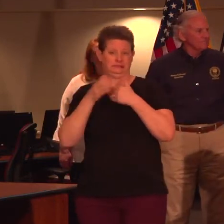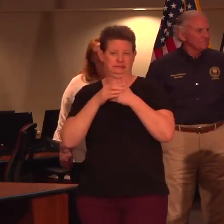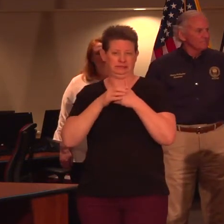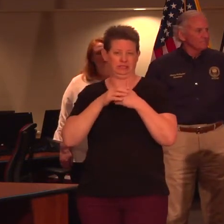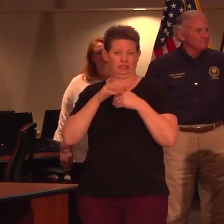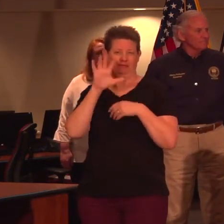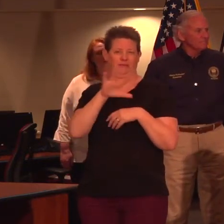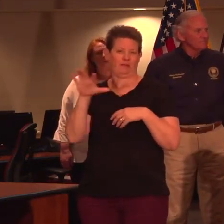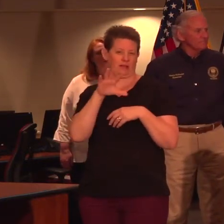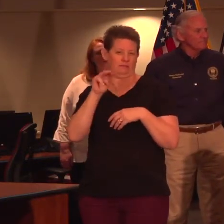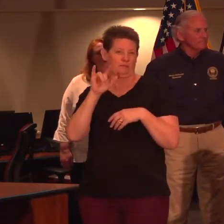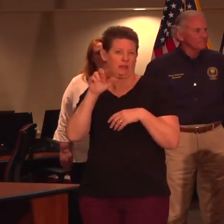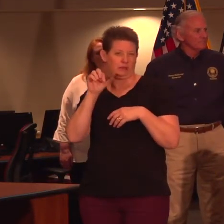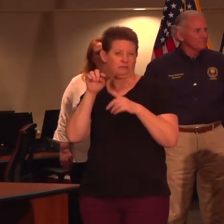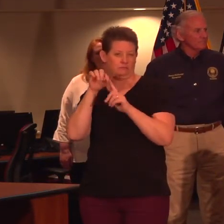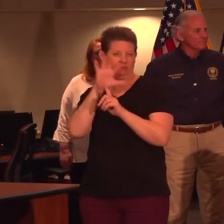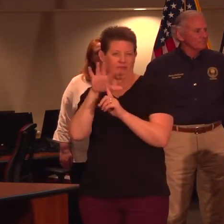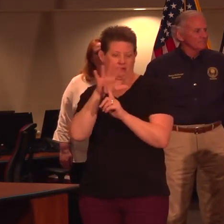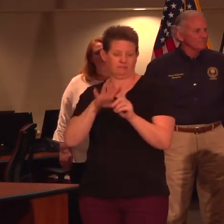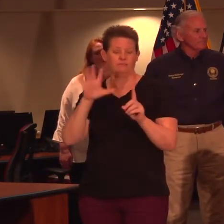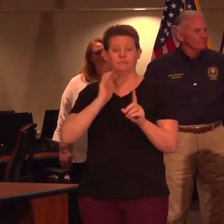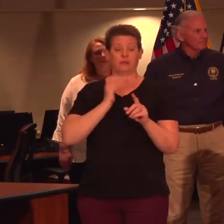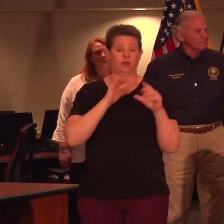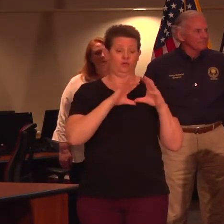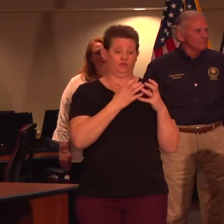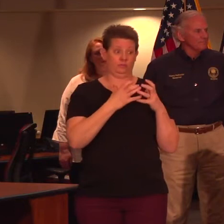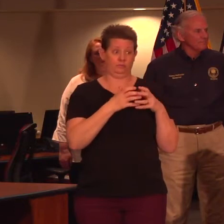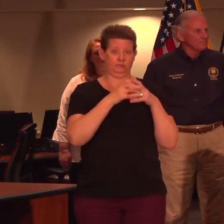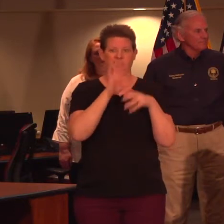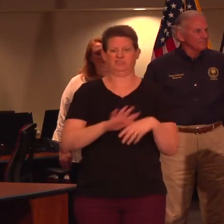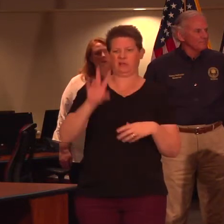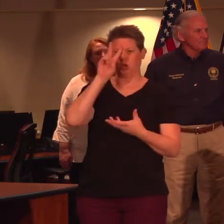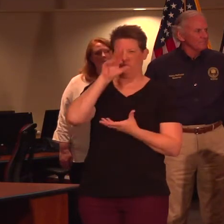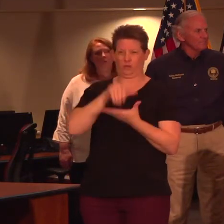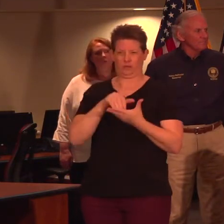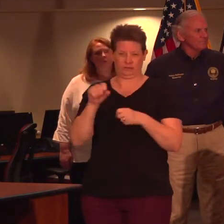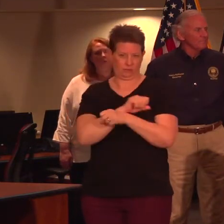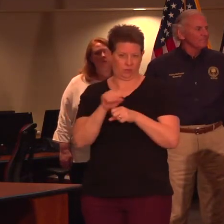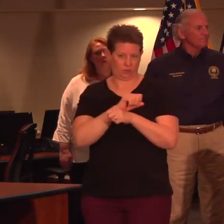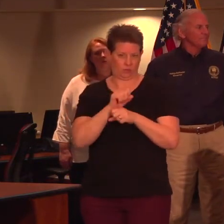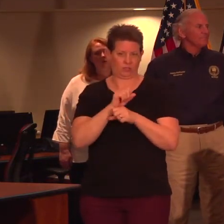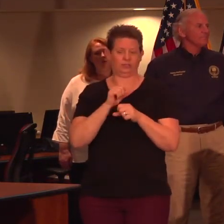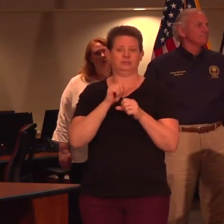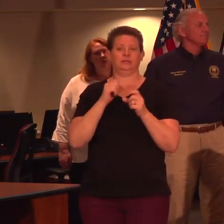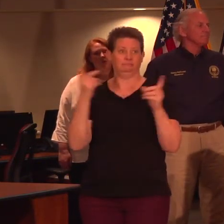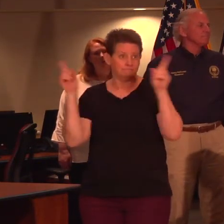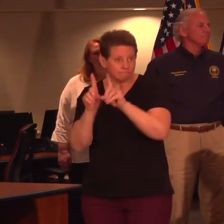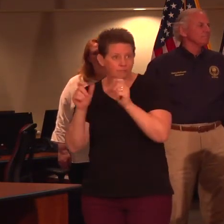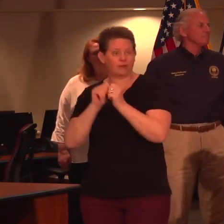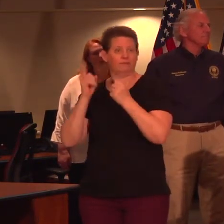marker 55. Our crews, which are approximately about 2,000 employees, paired up with first